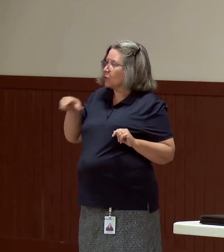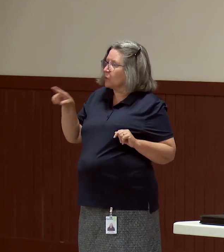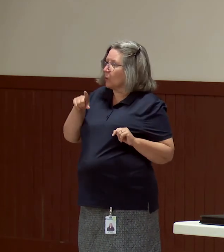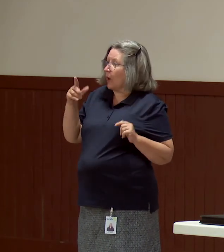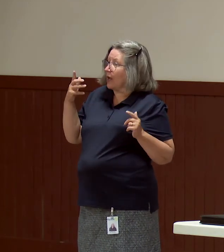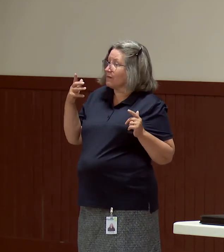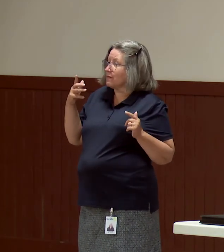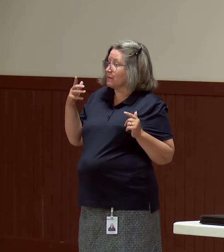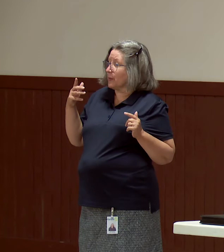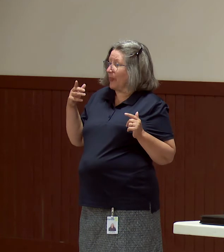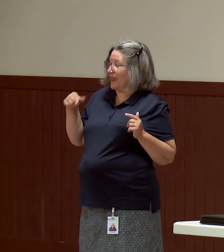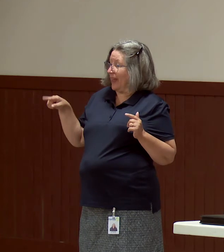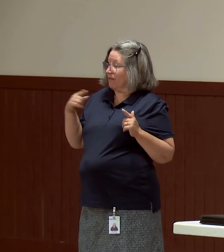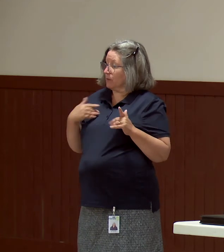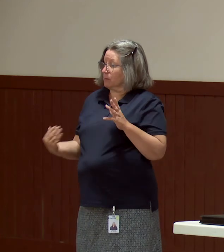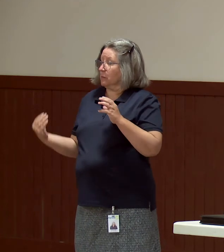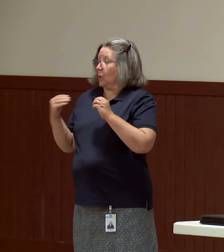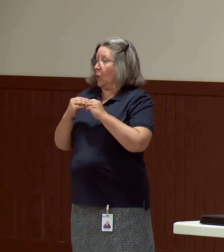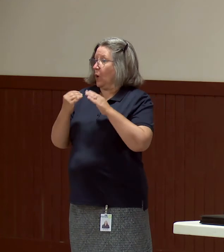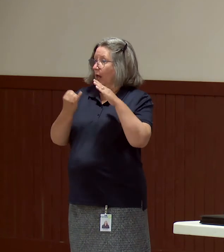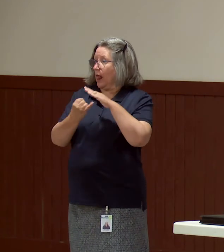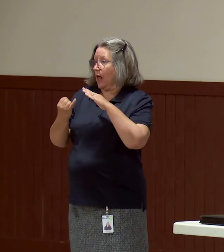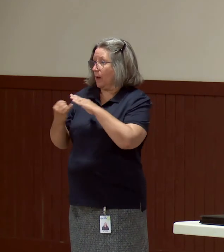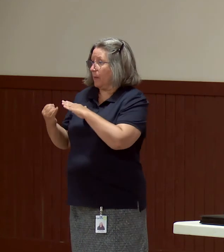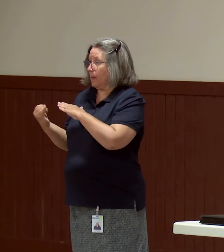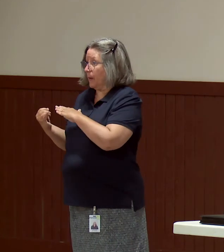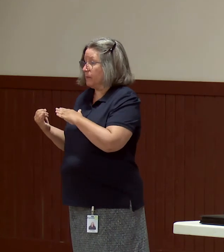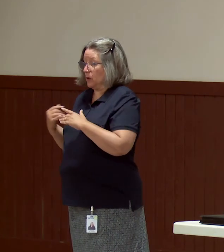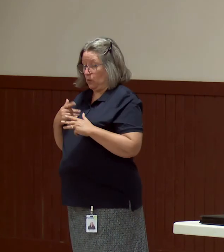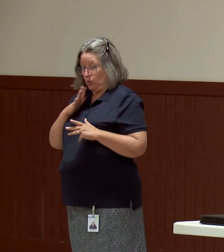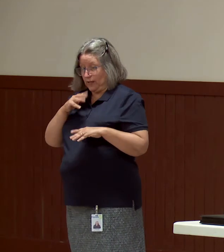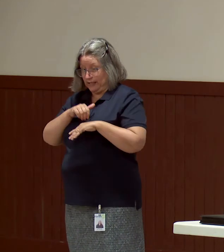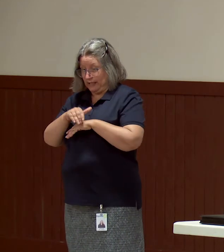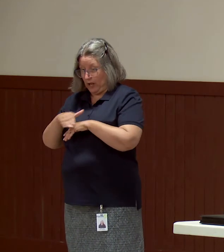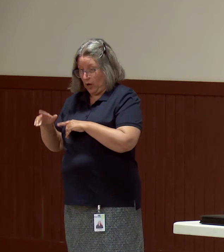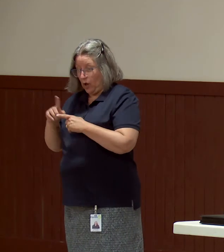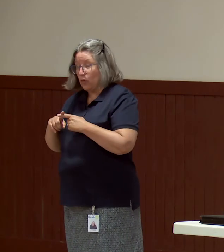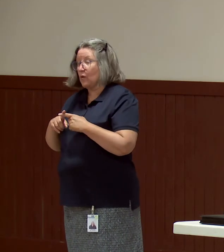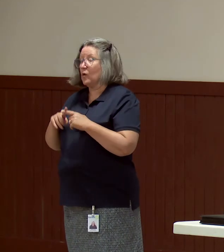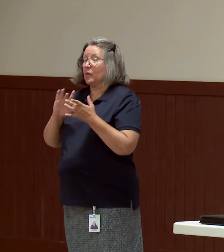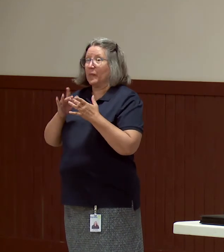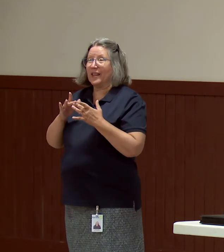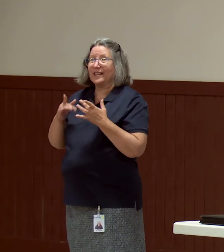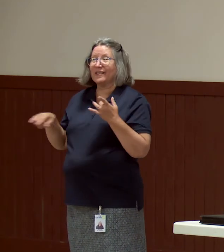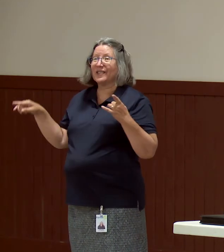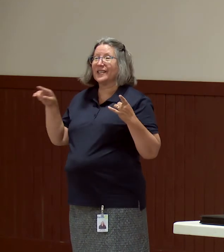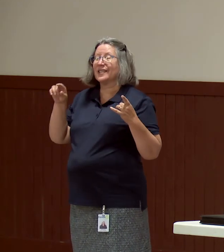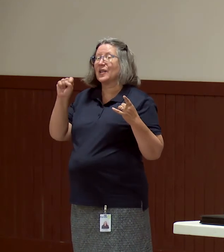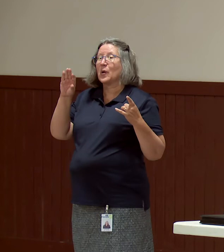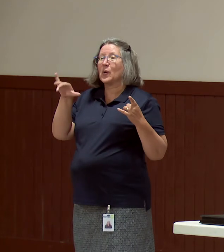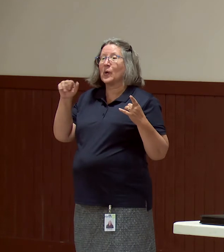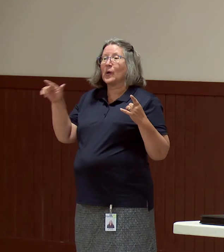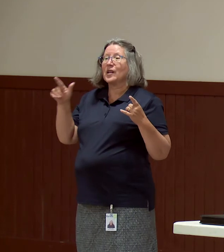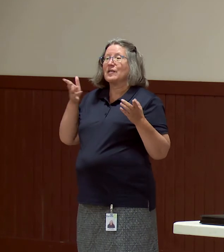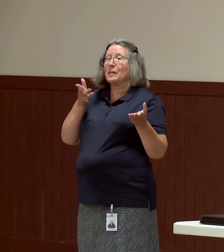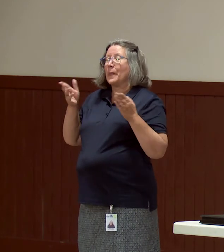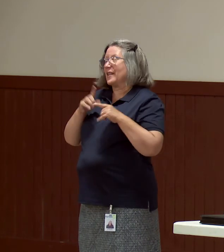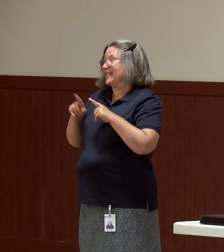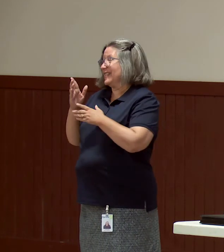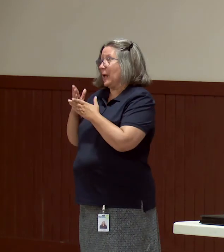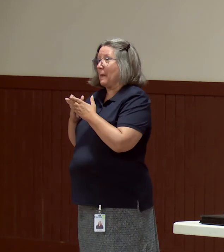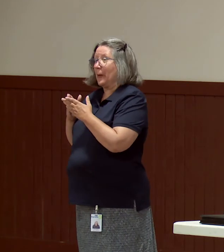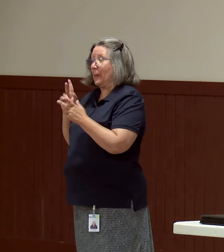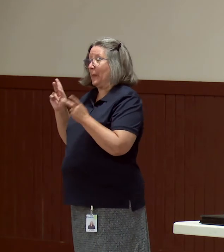increased in isolation? We can send it through our internet platforms and other social service providers, but